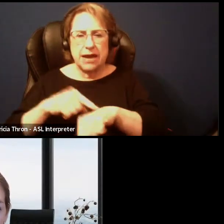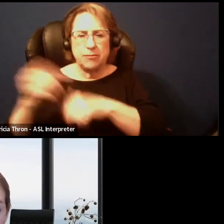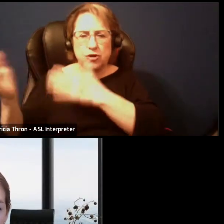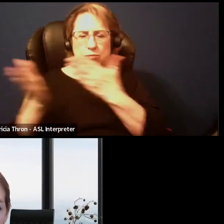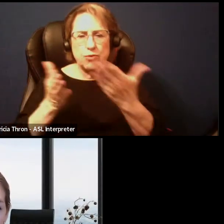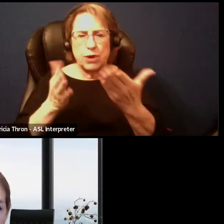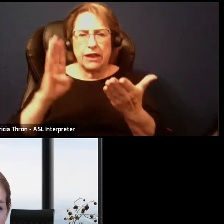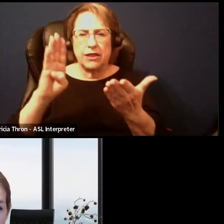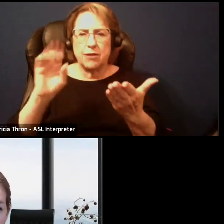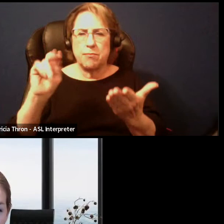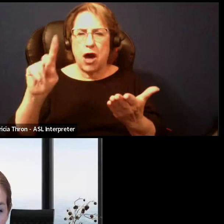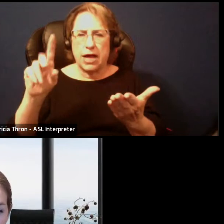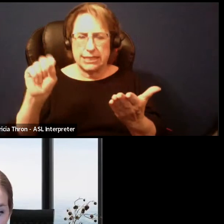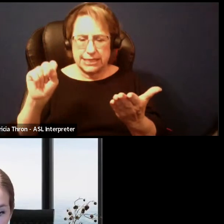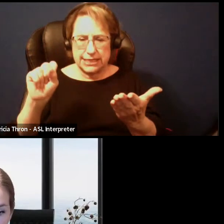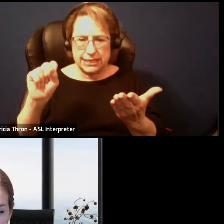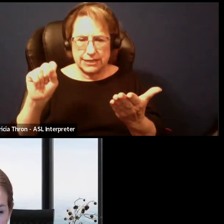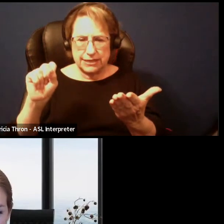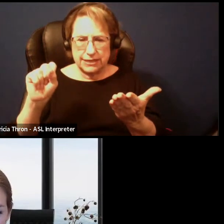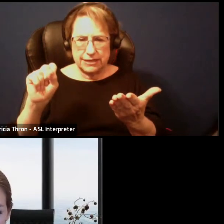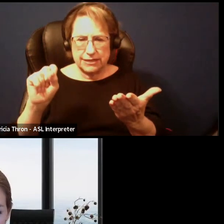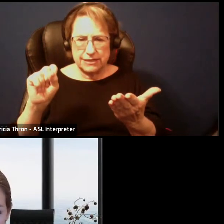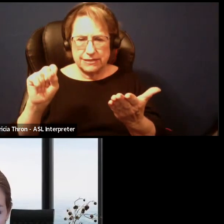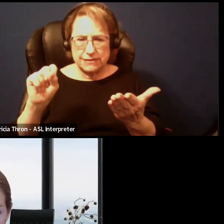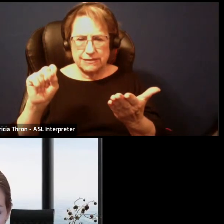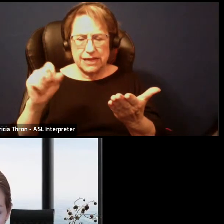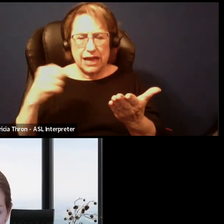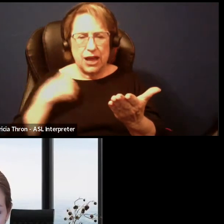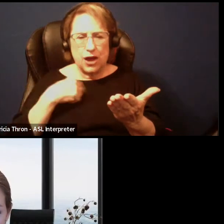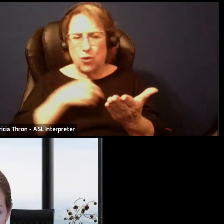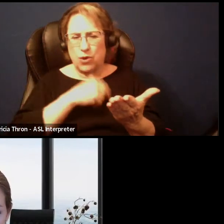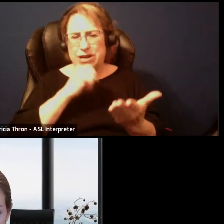forward. And while, we're not at the